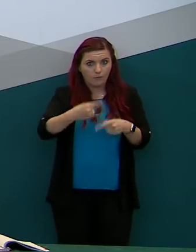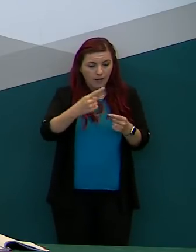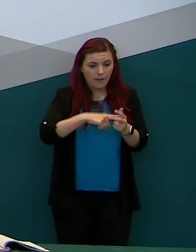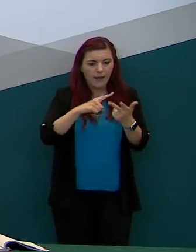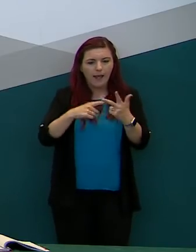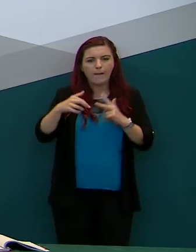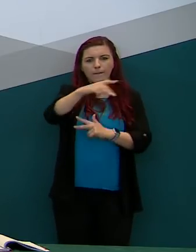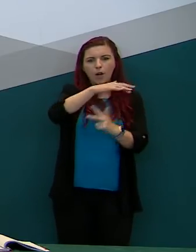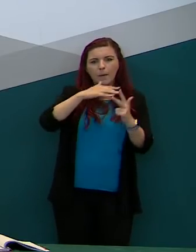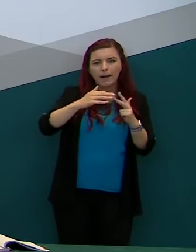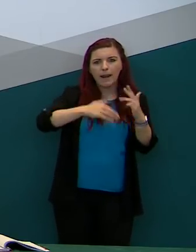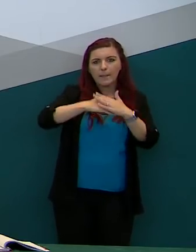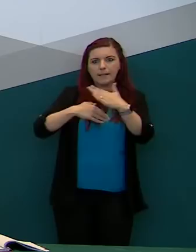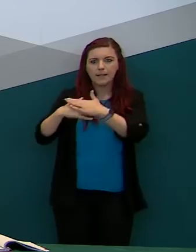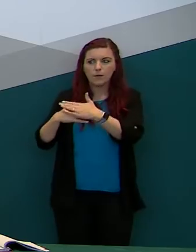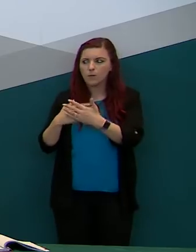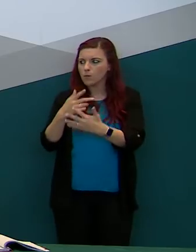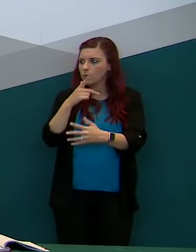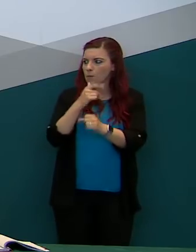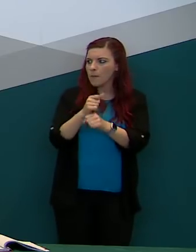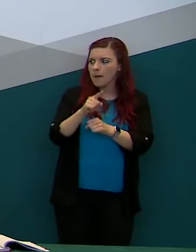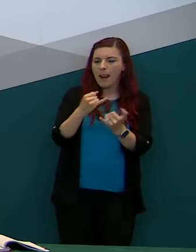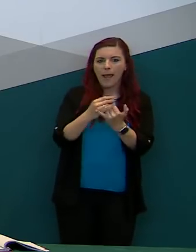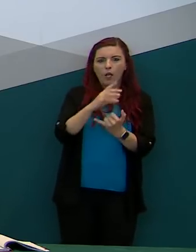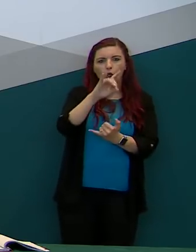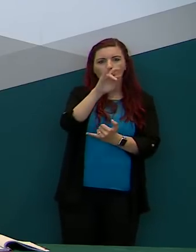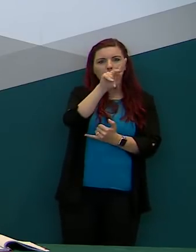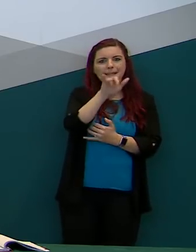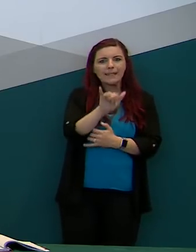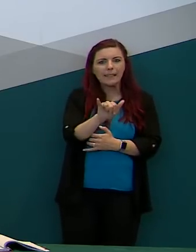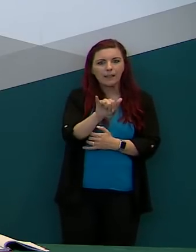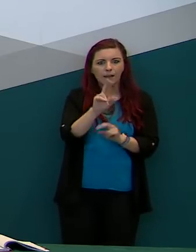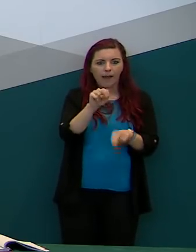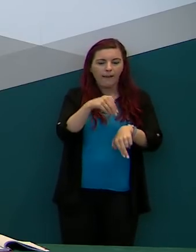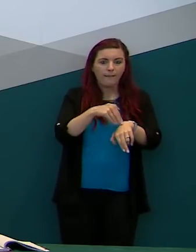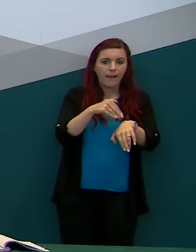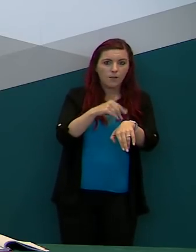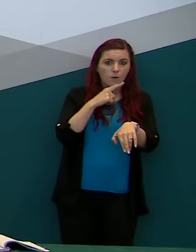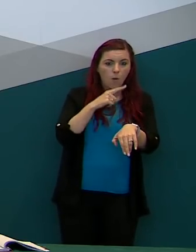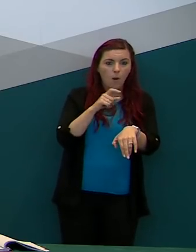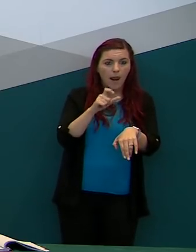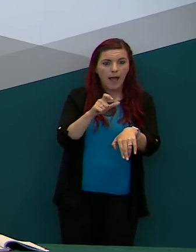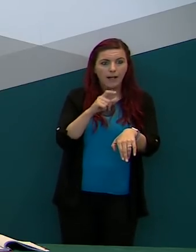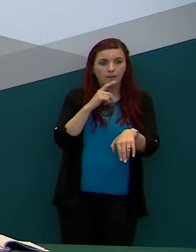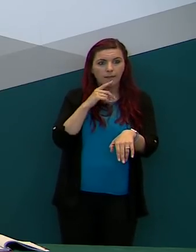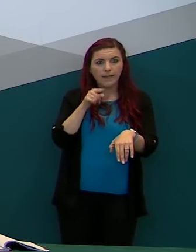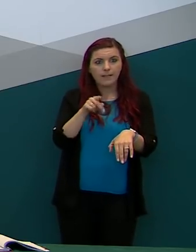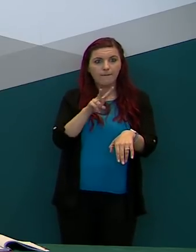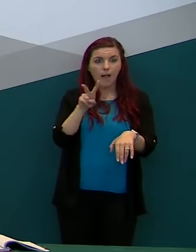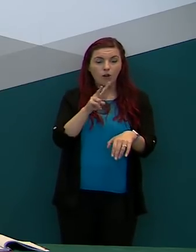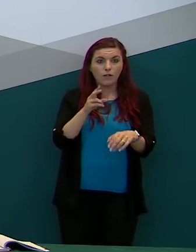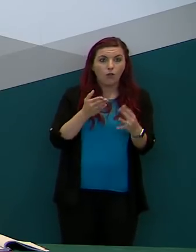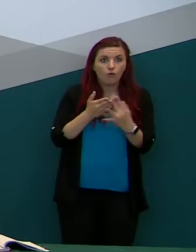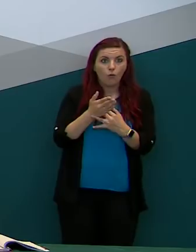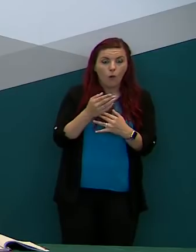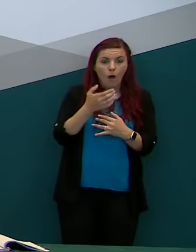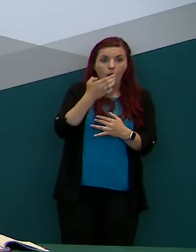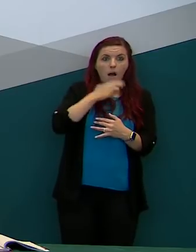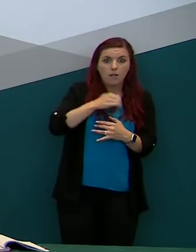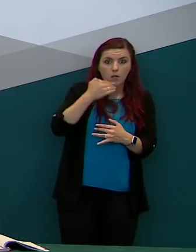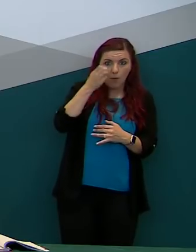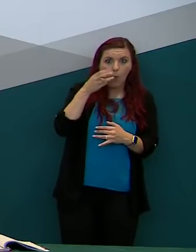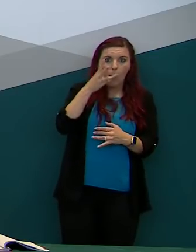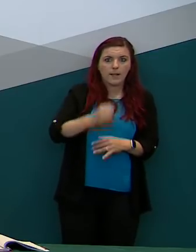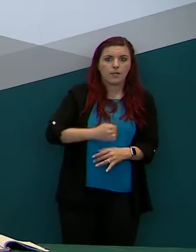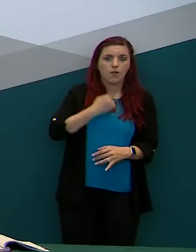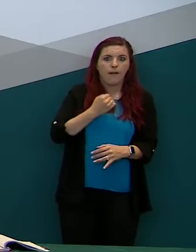perspective, again, it comes back to UV light, humidity. So it's likely that this virus in a very hot summer wouldn't survive as well